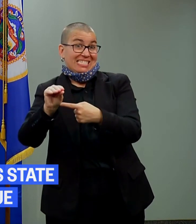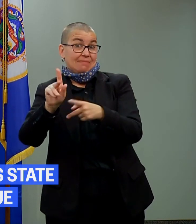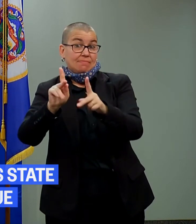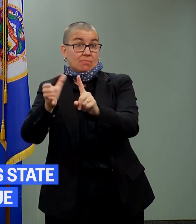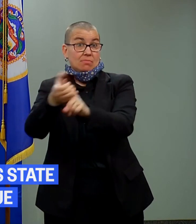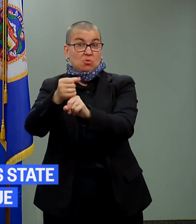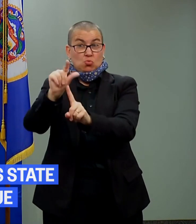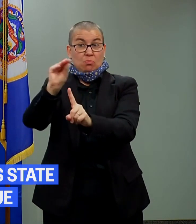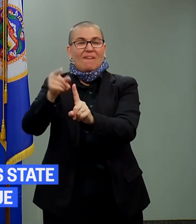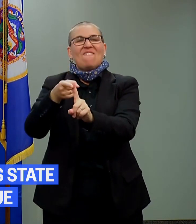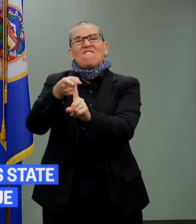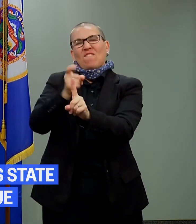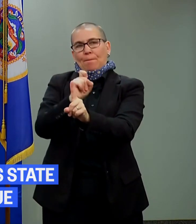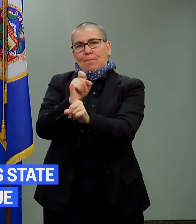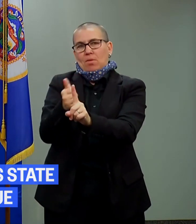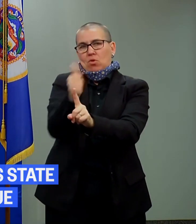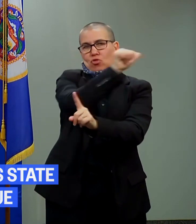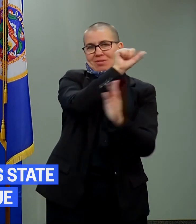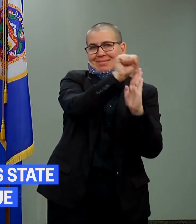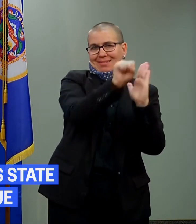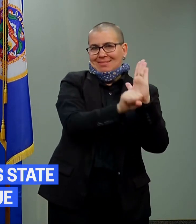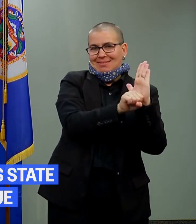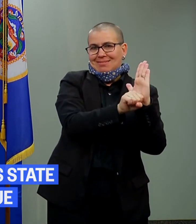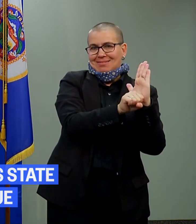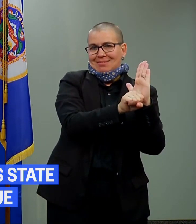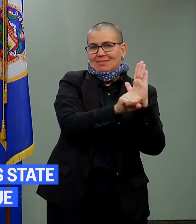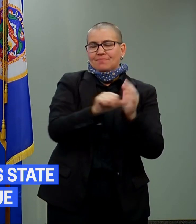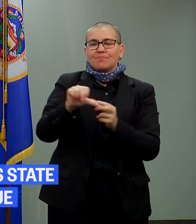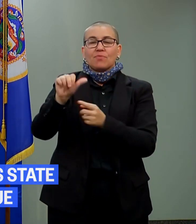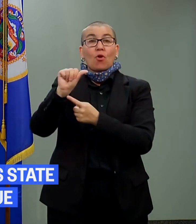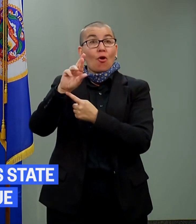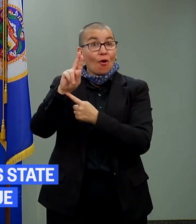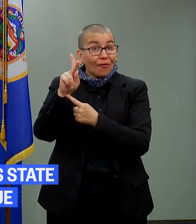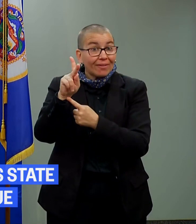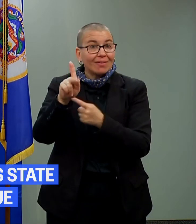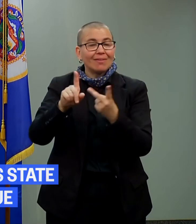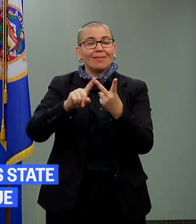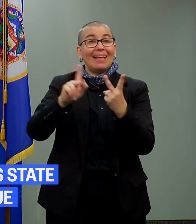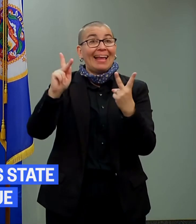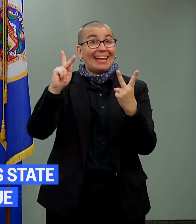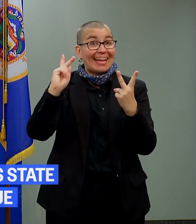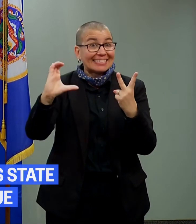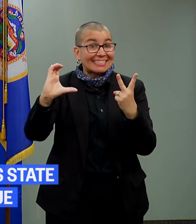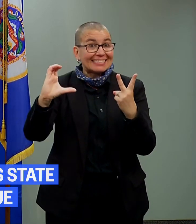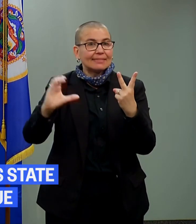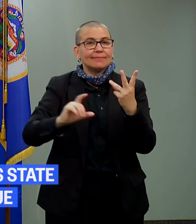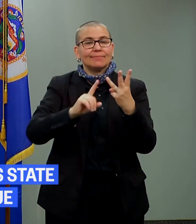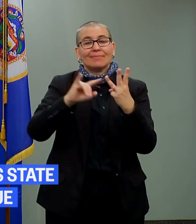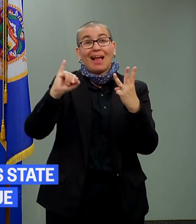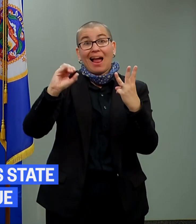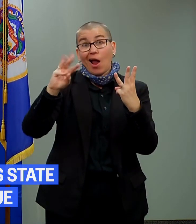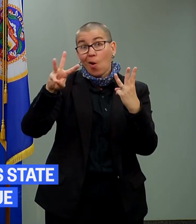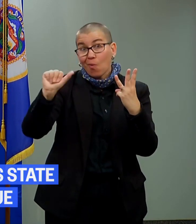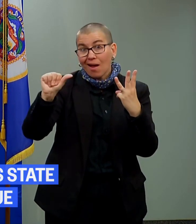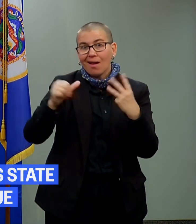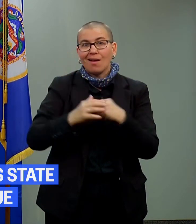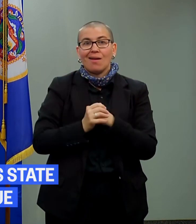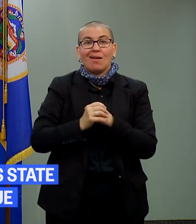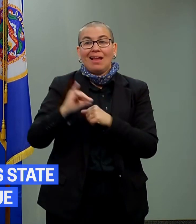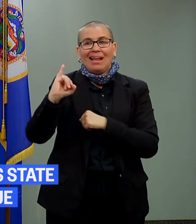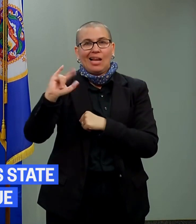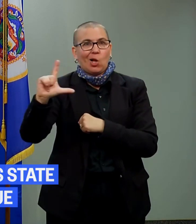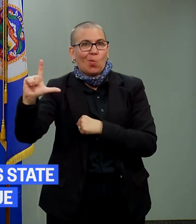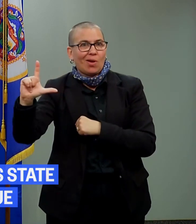We were tracking folks from Arkansas, from Kansas City, from Iowa and Illinois, and I